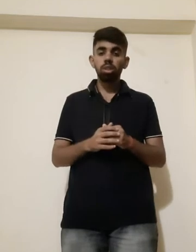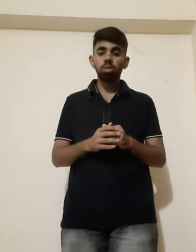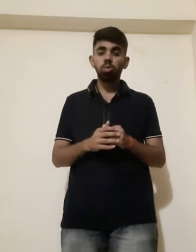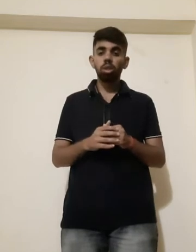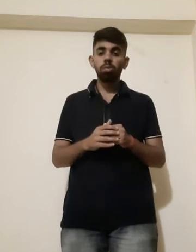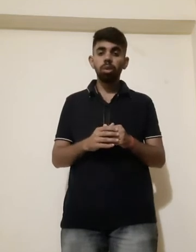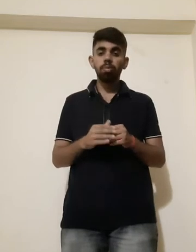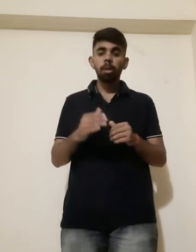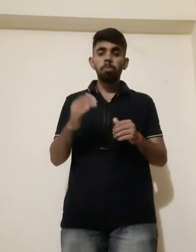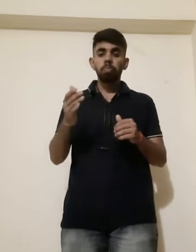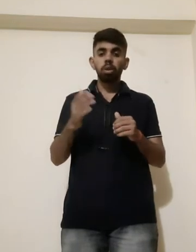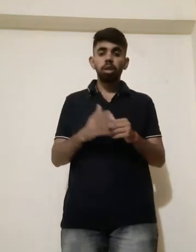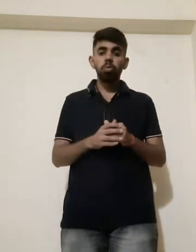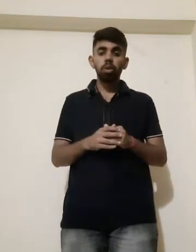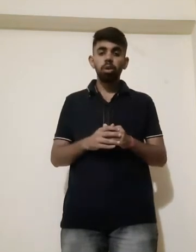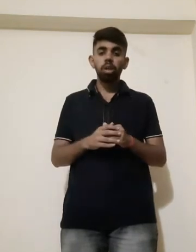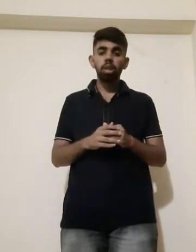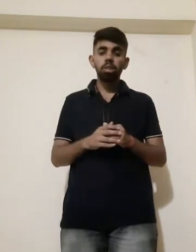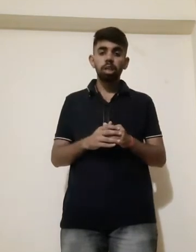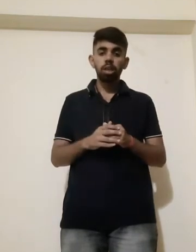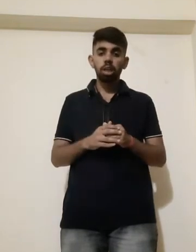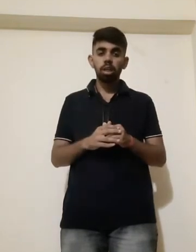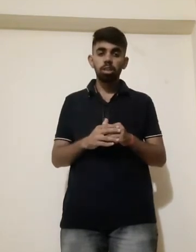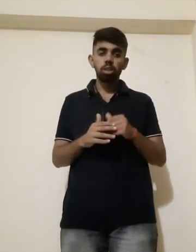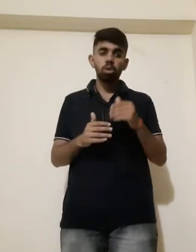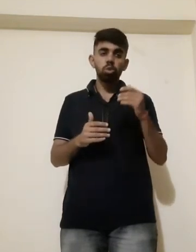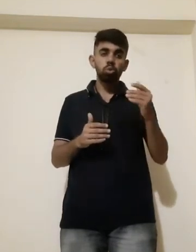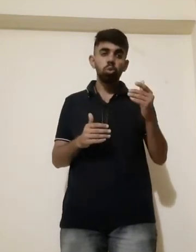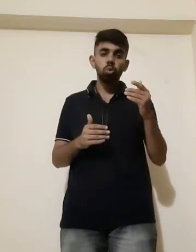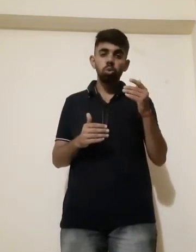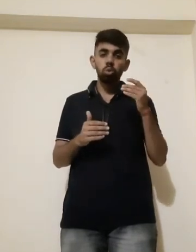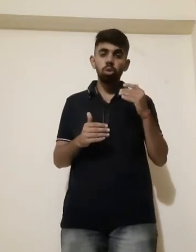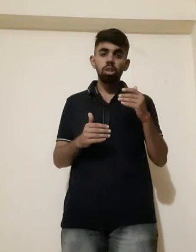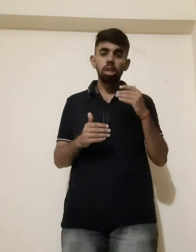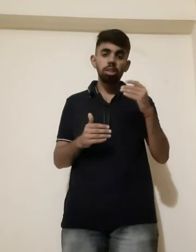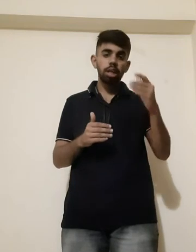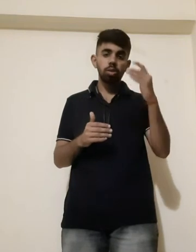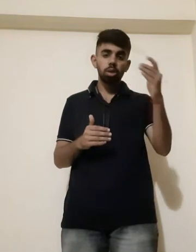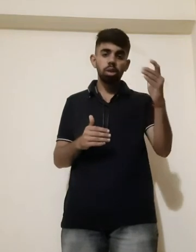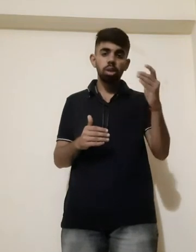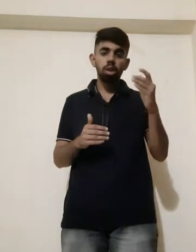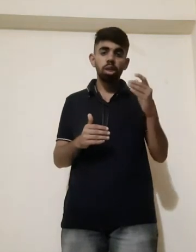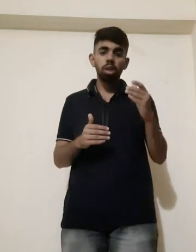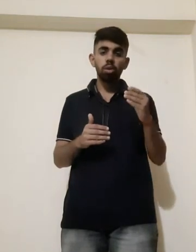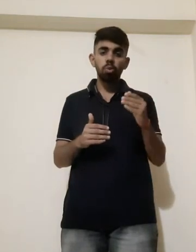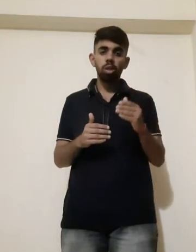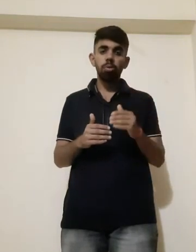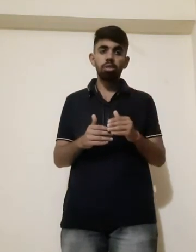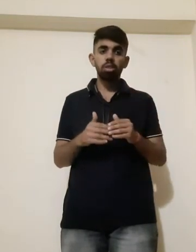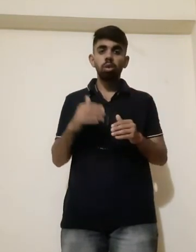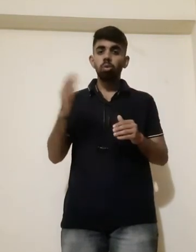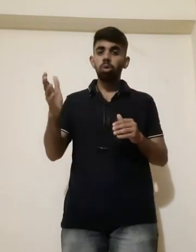instance variable that we have declared inside a class. So to initialize that variables, we